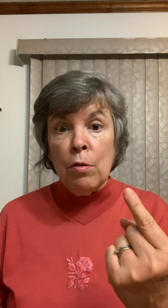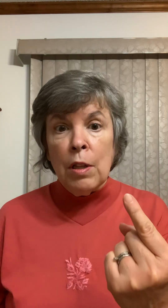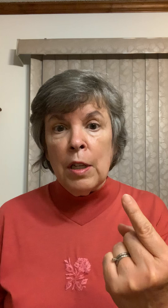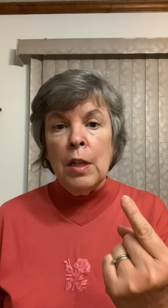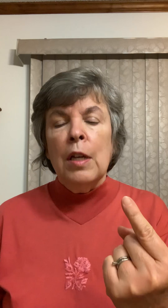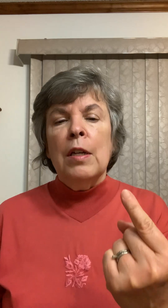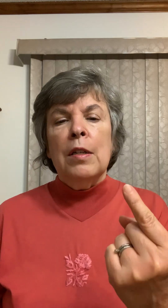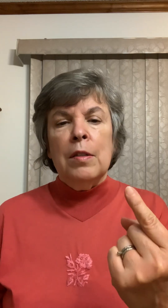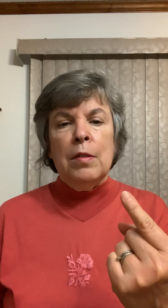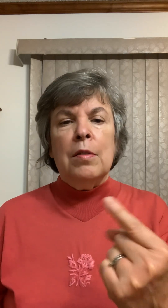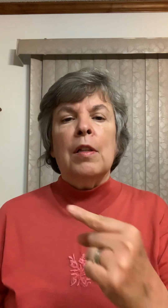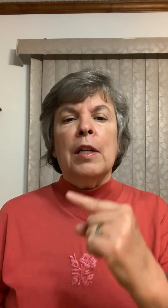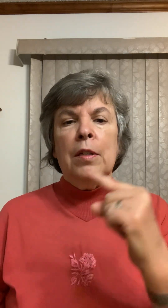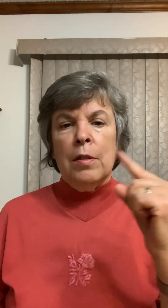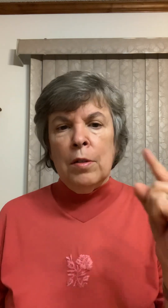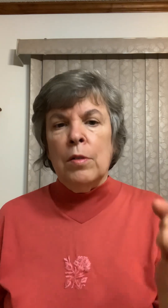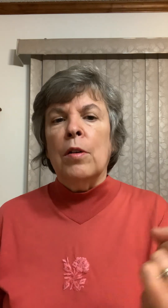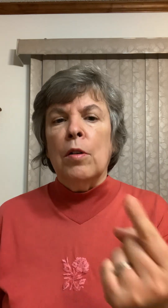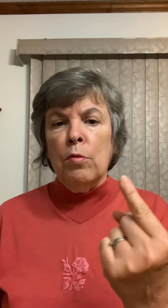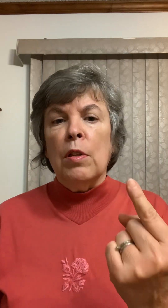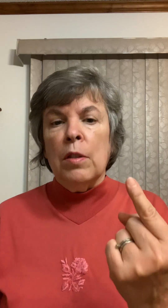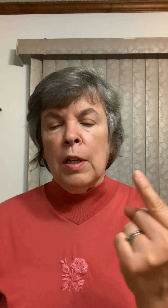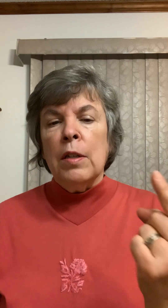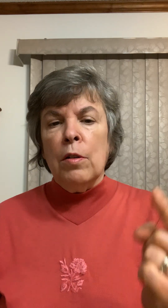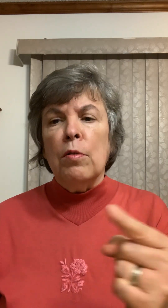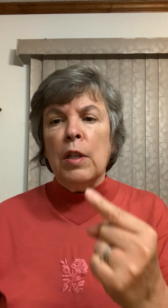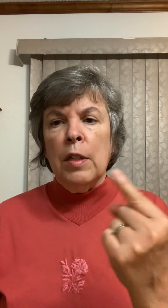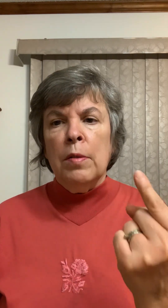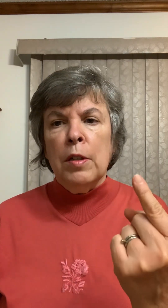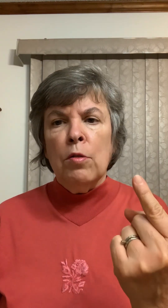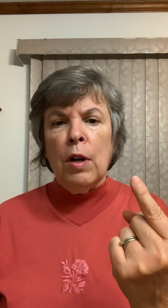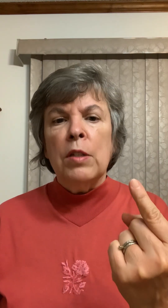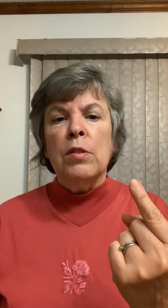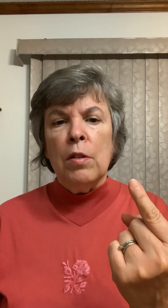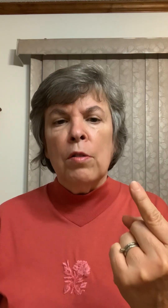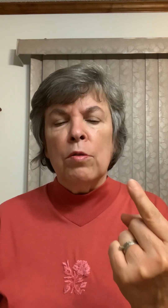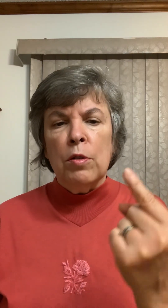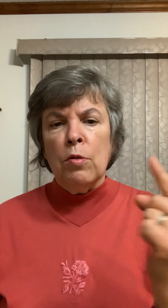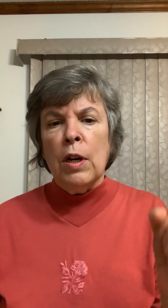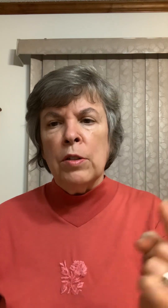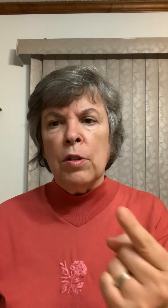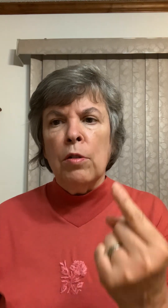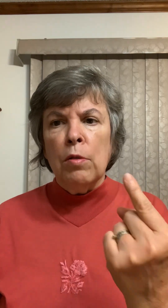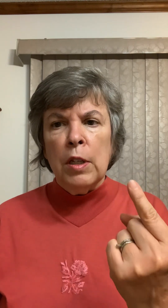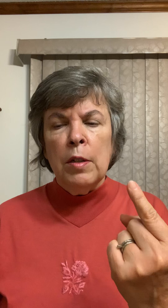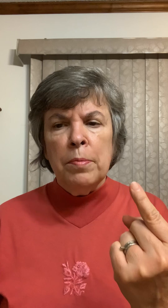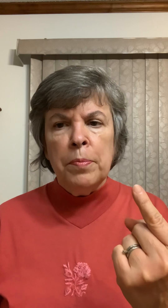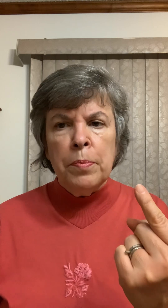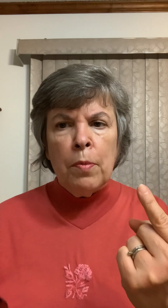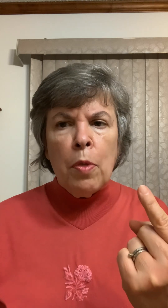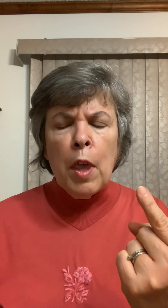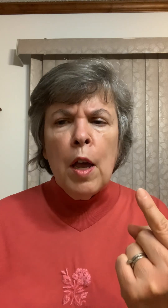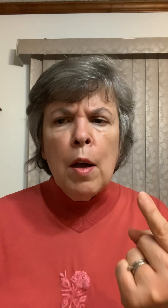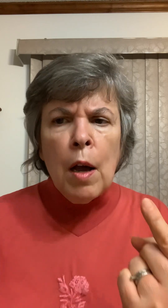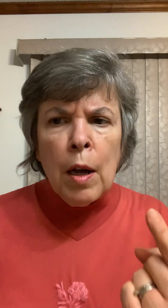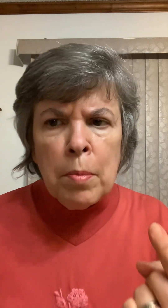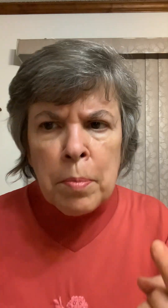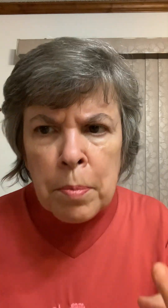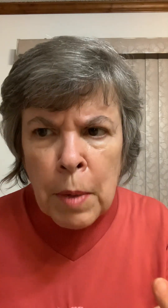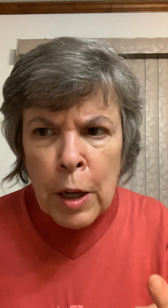lonely. It's like only, in Christ alone or in Christ only. My hope